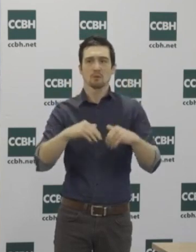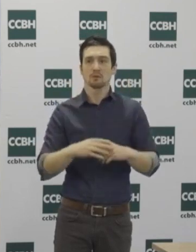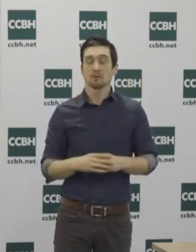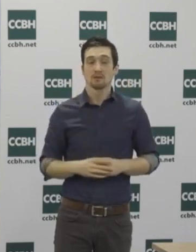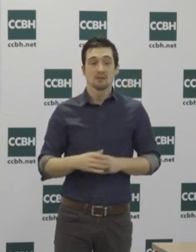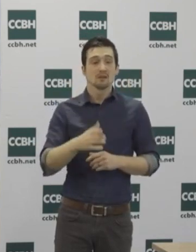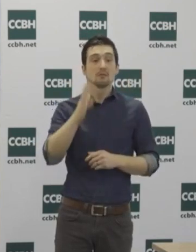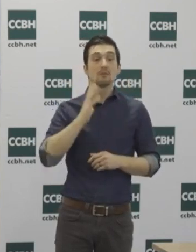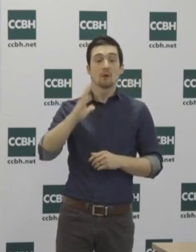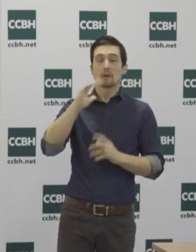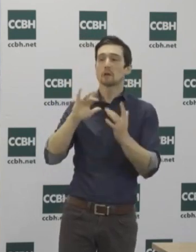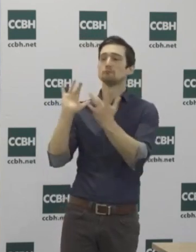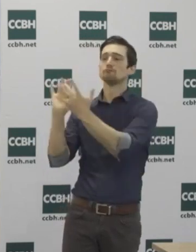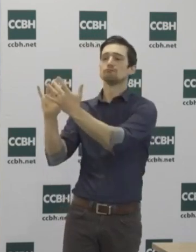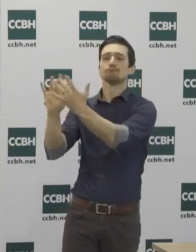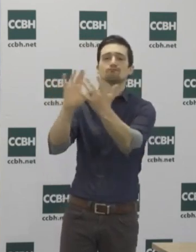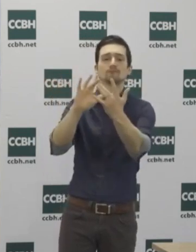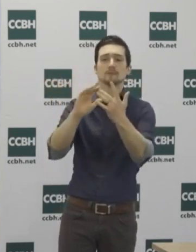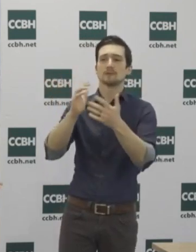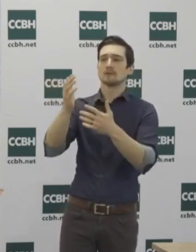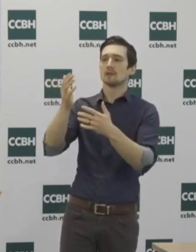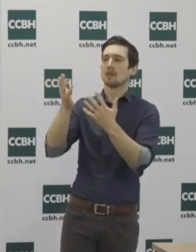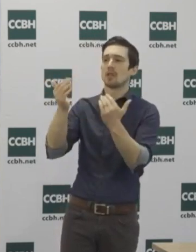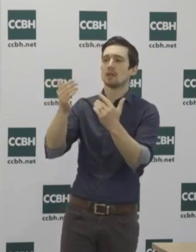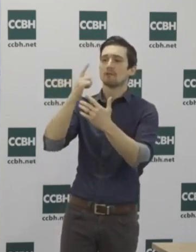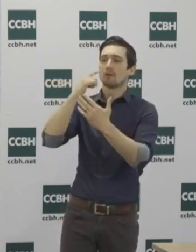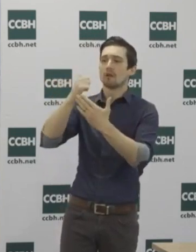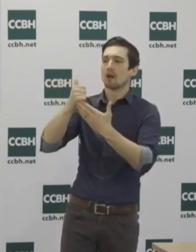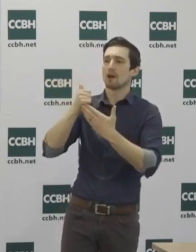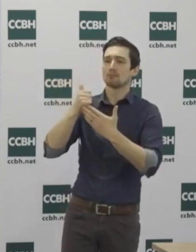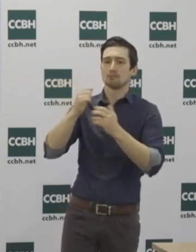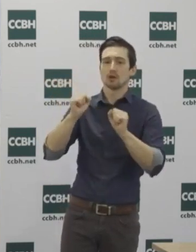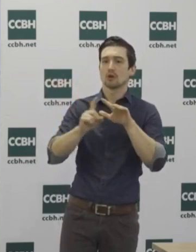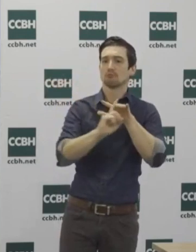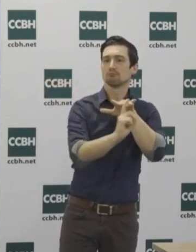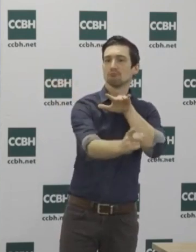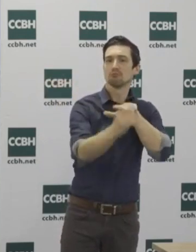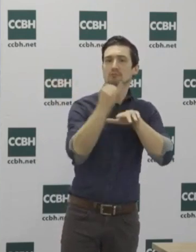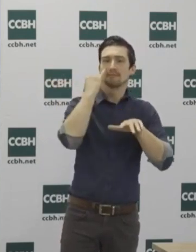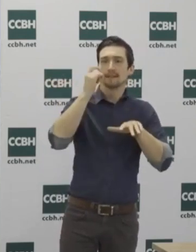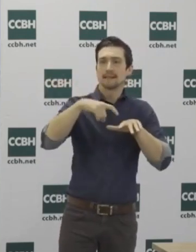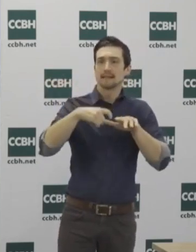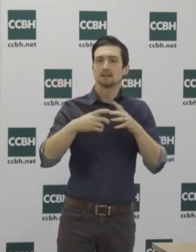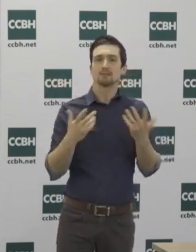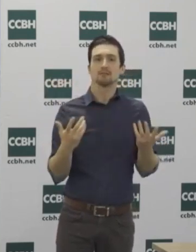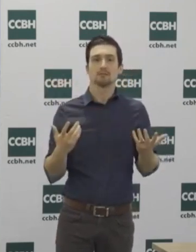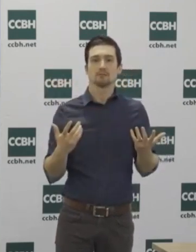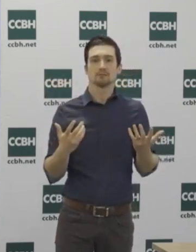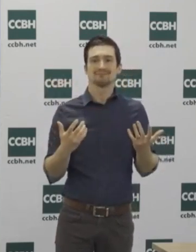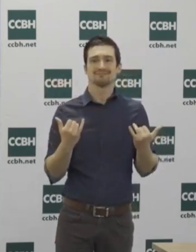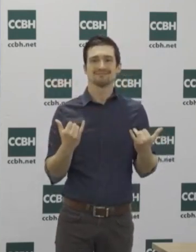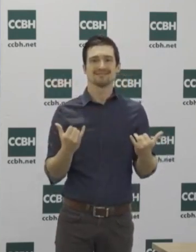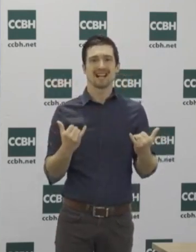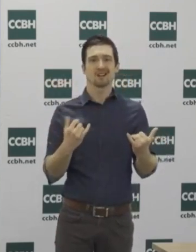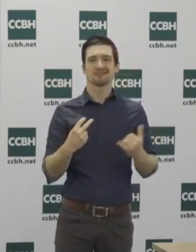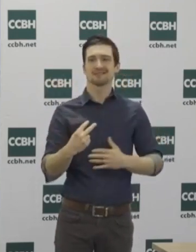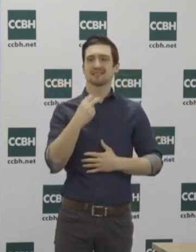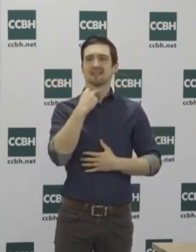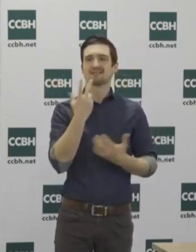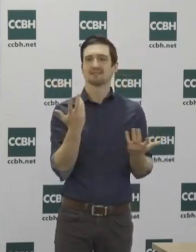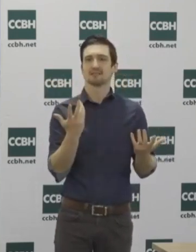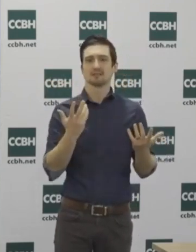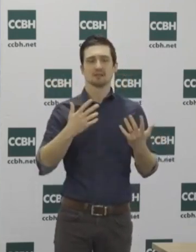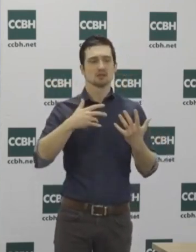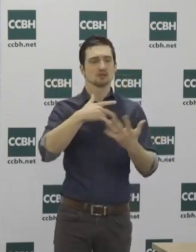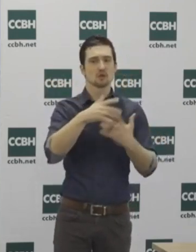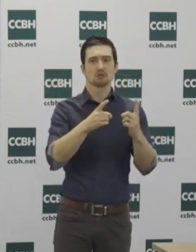to support networks and possibly leave home when necessary, social distancing and the stay-at-home order